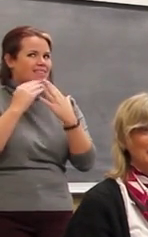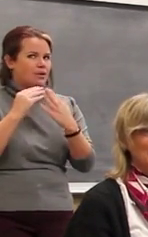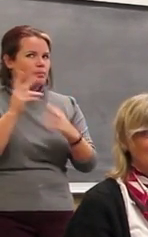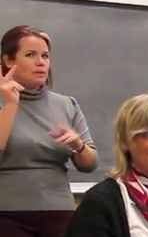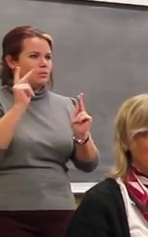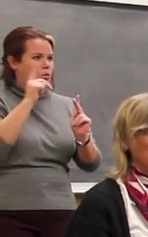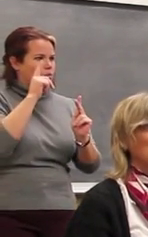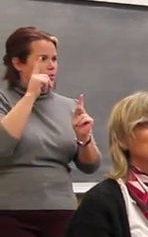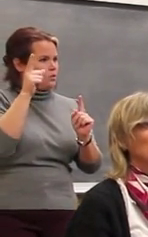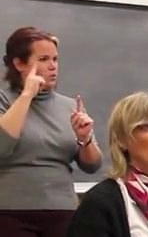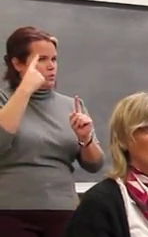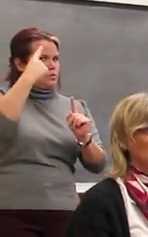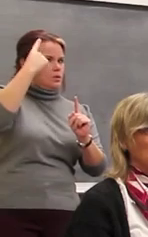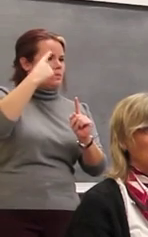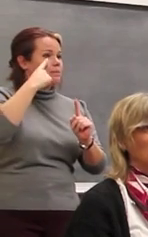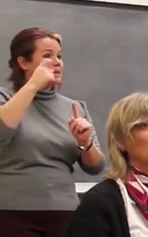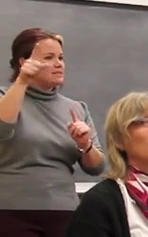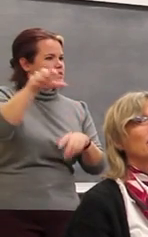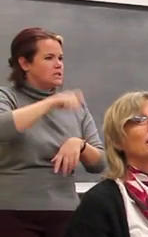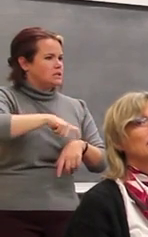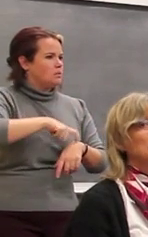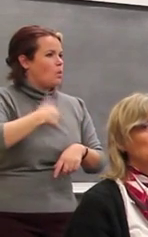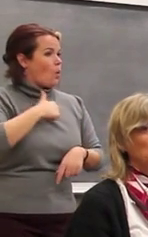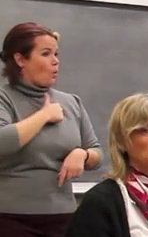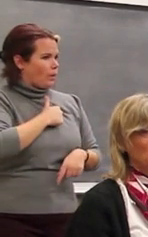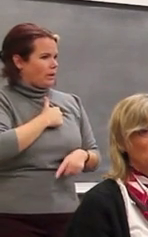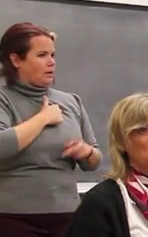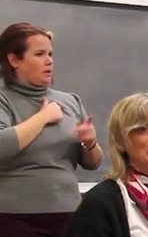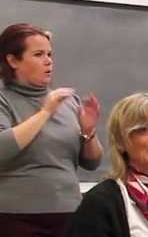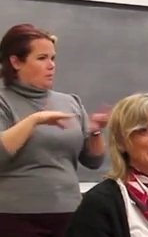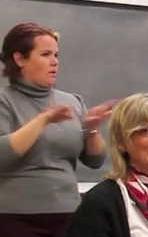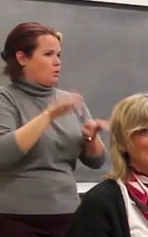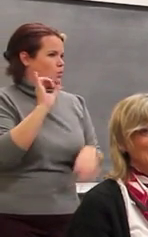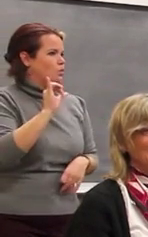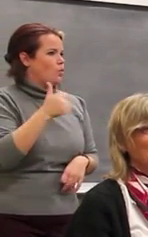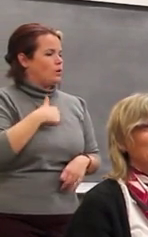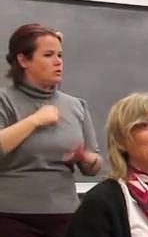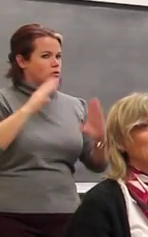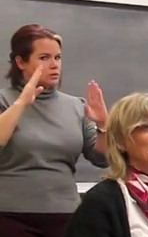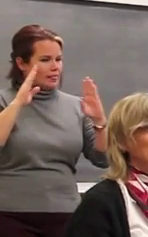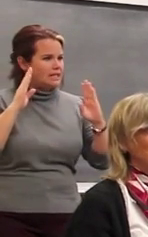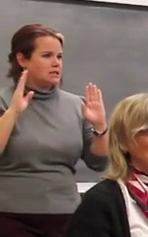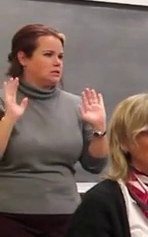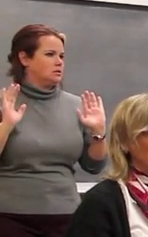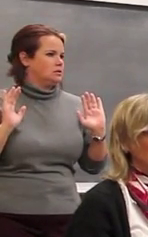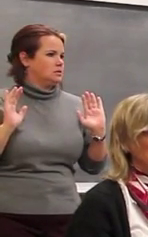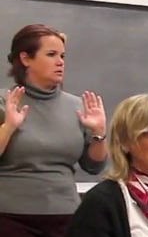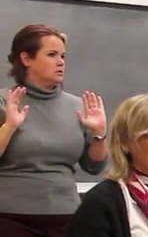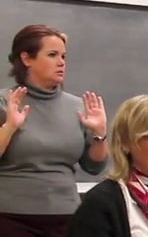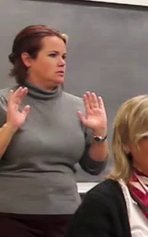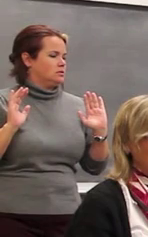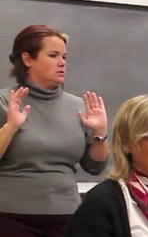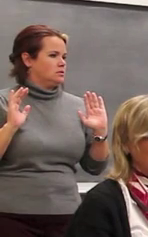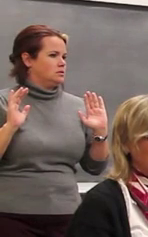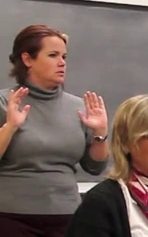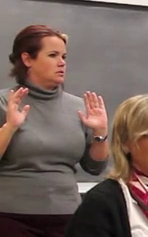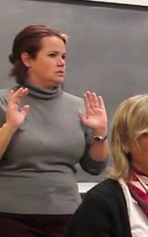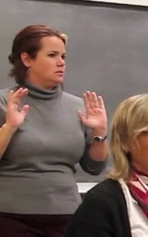have taken the time to call us out. The least we can do is listen. The least we can do is